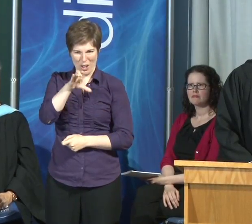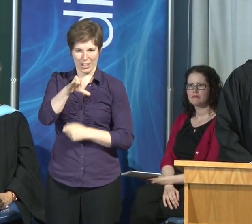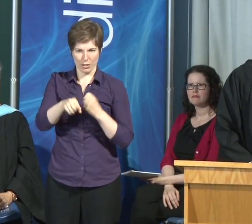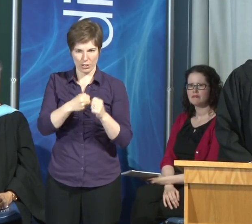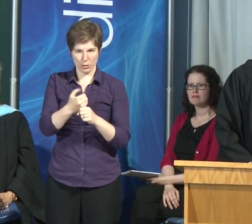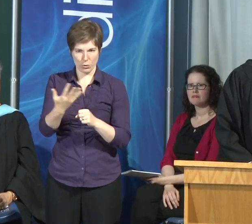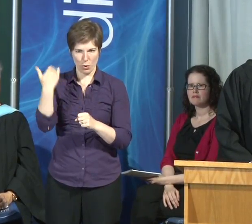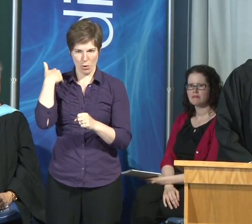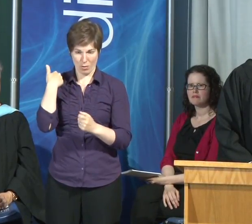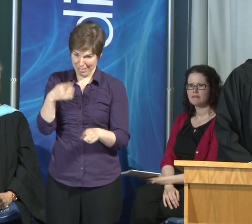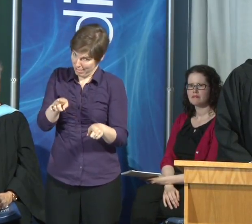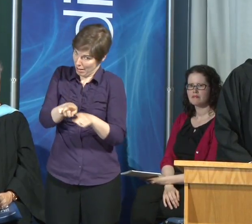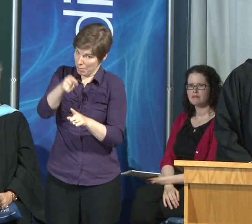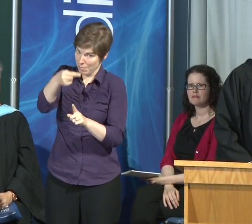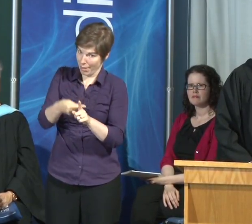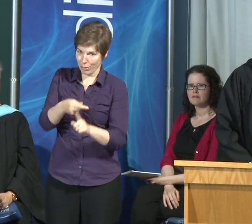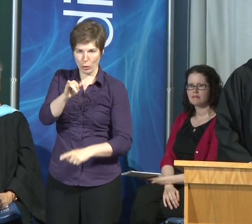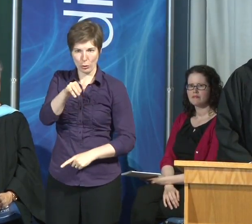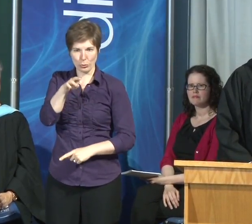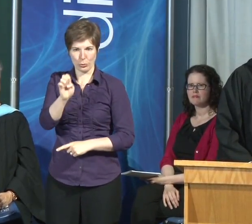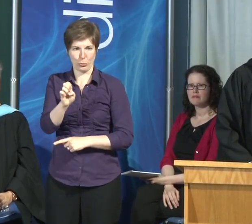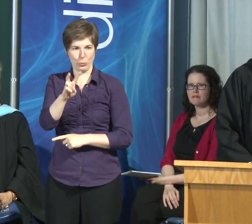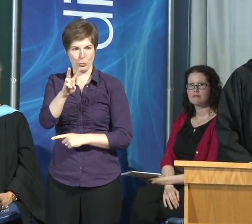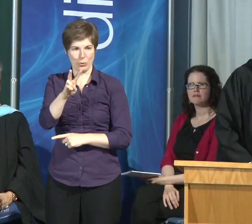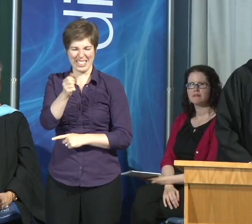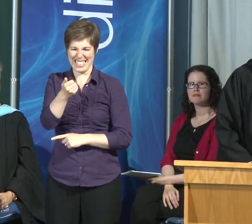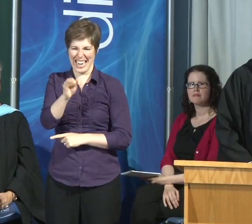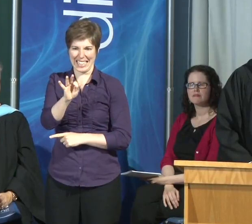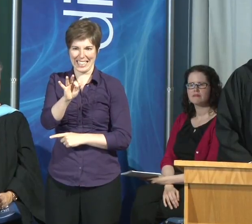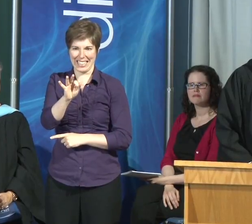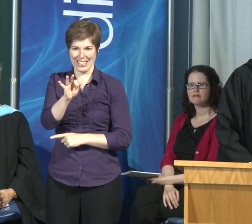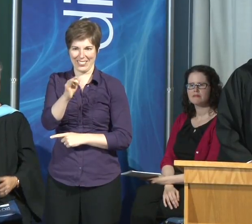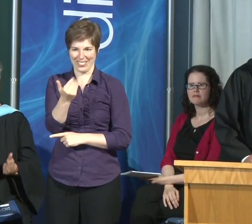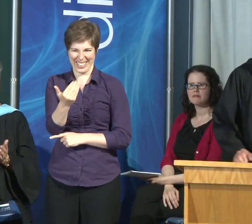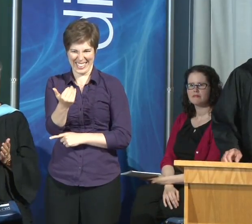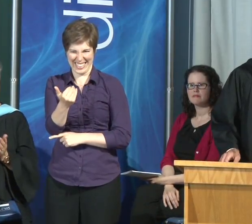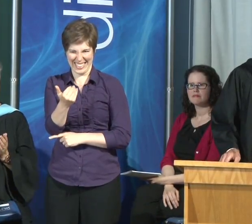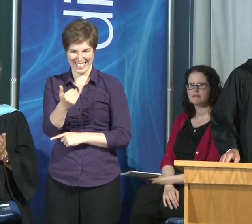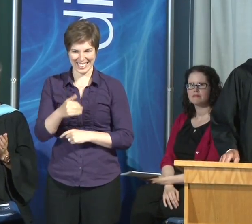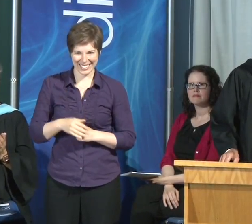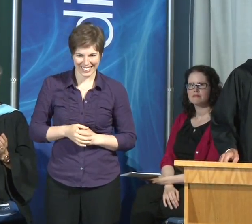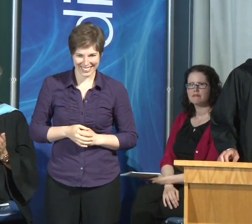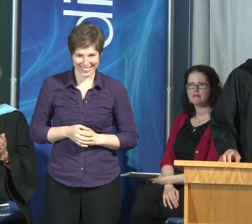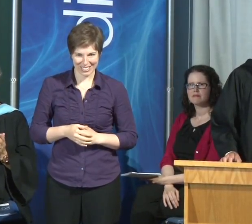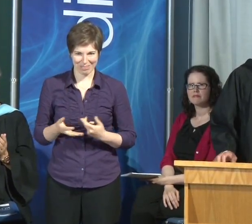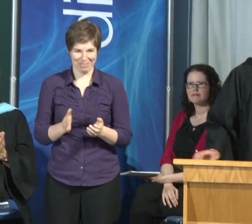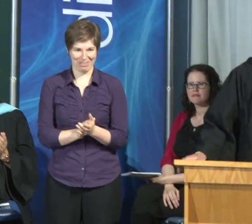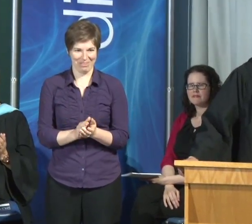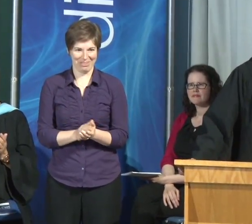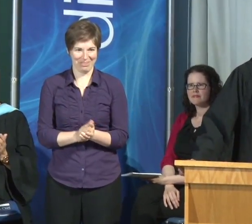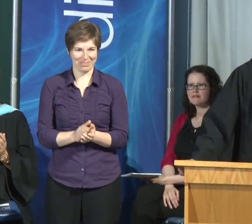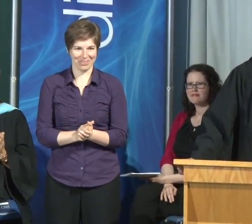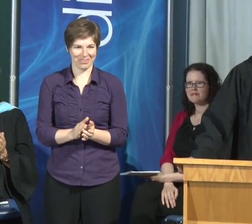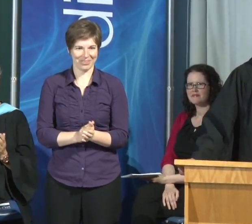to the month in June of 1915. Now,